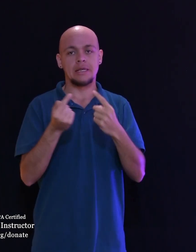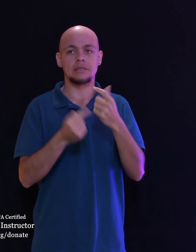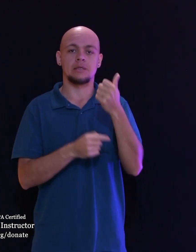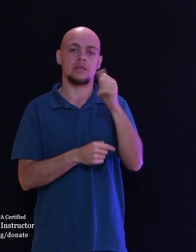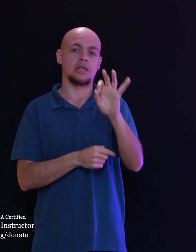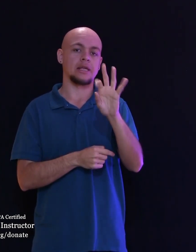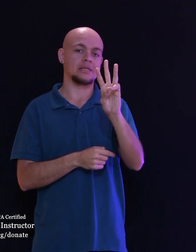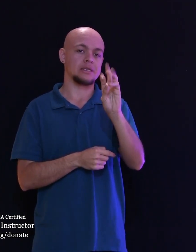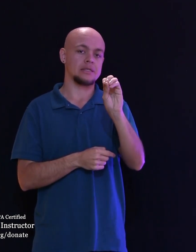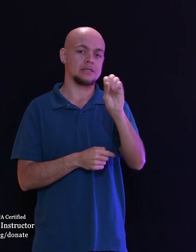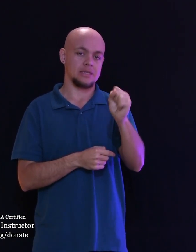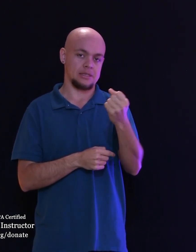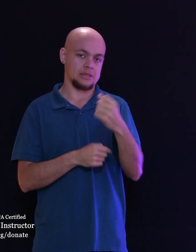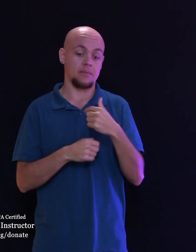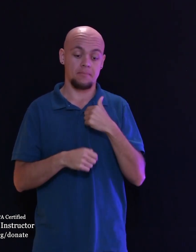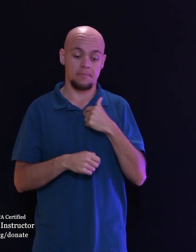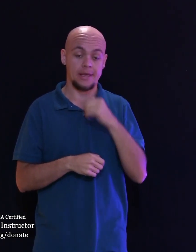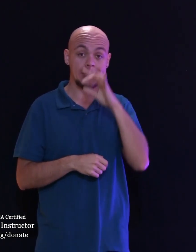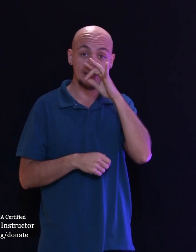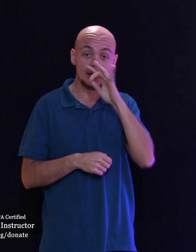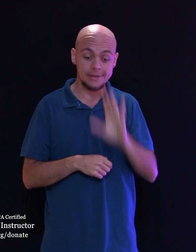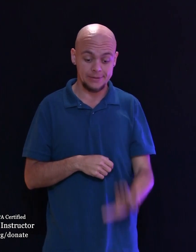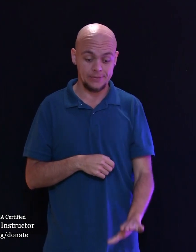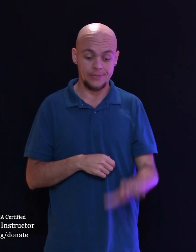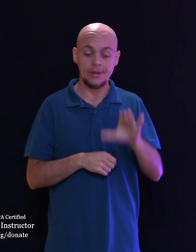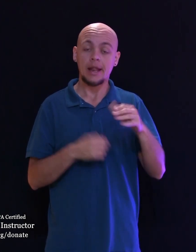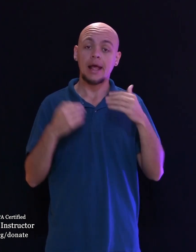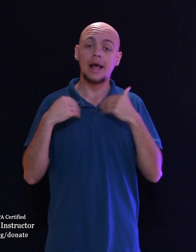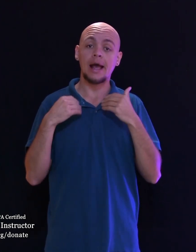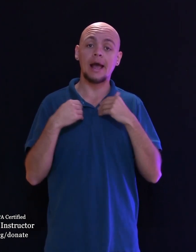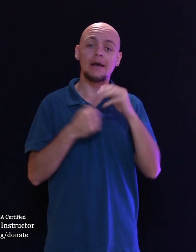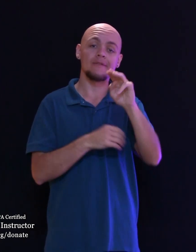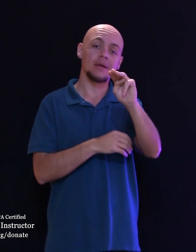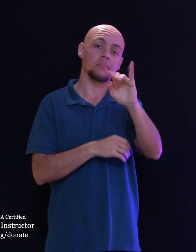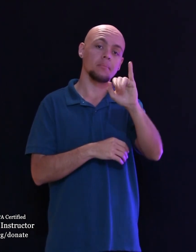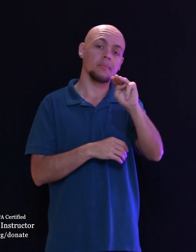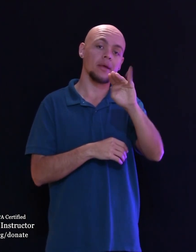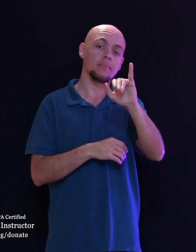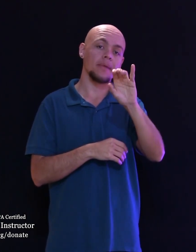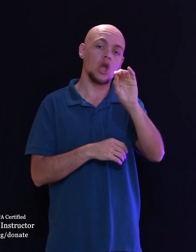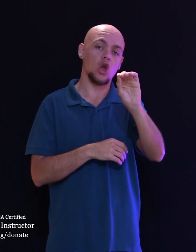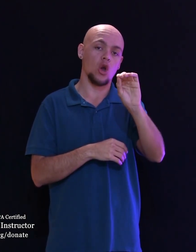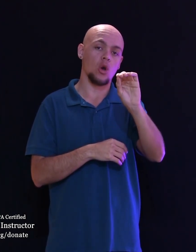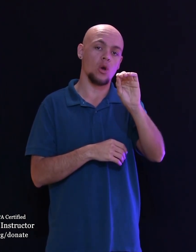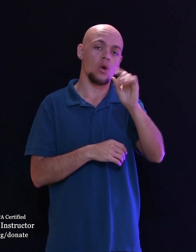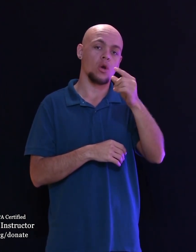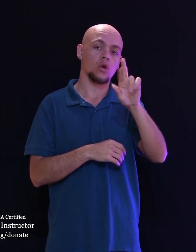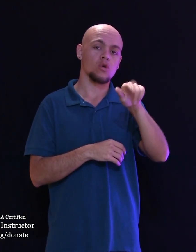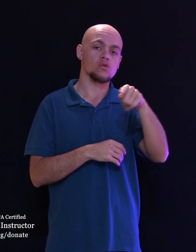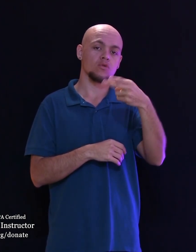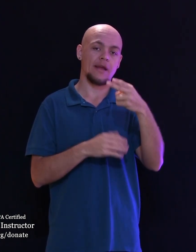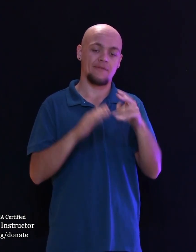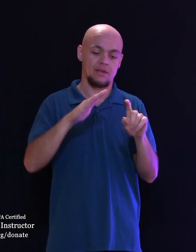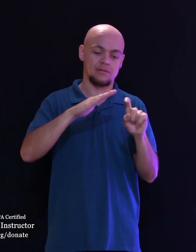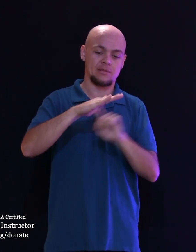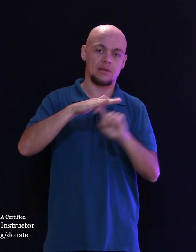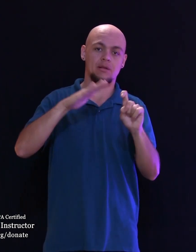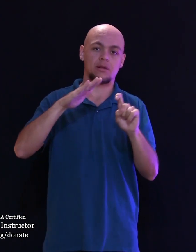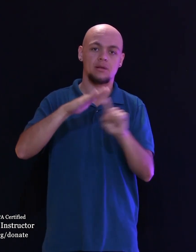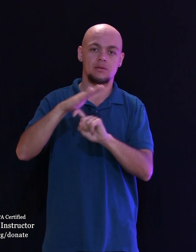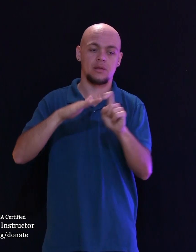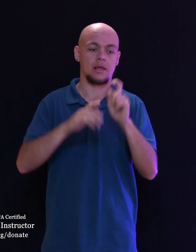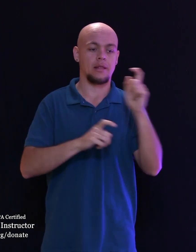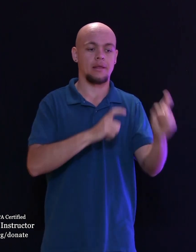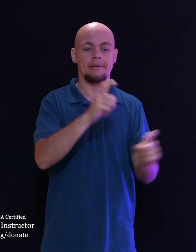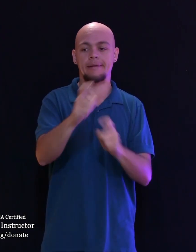late 60s. I can remember as a child growing up, and in those days they had little mimeographs, those little dittos that they used to hand out all over the place.